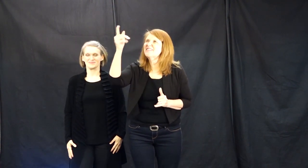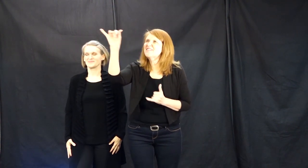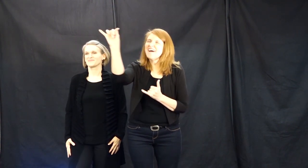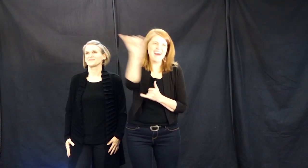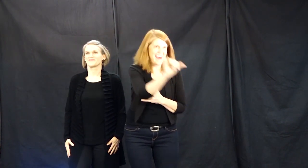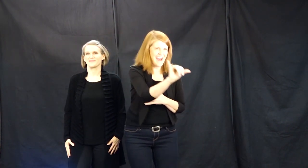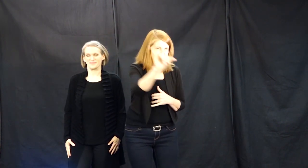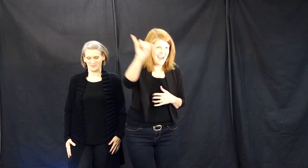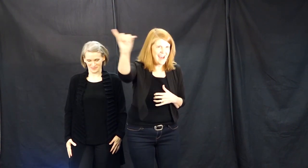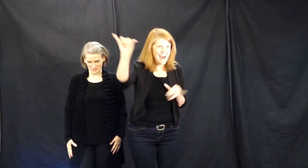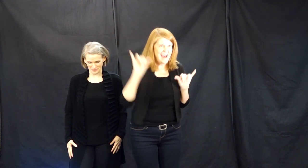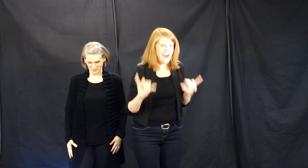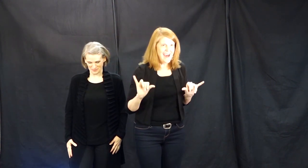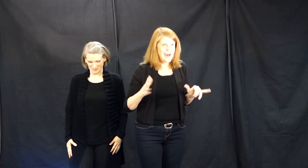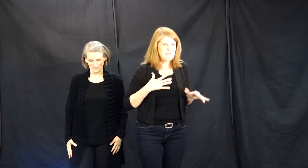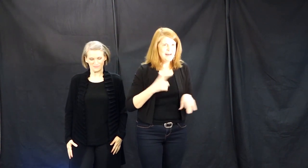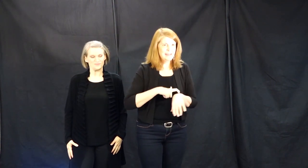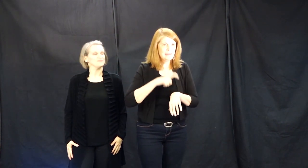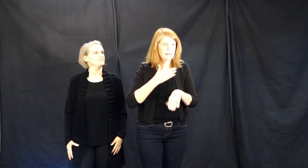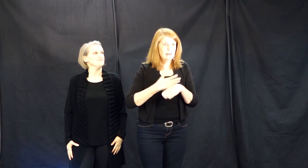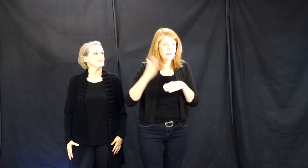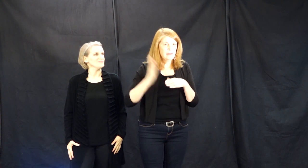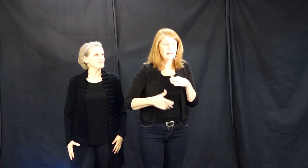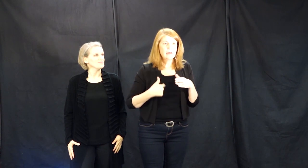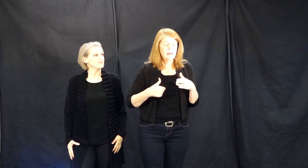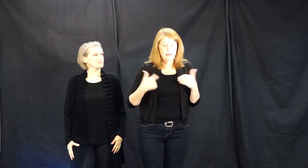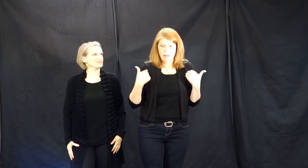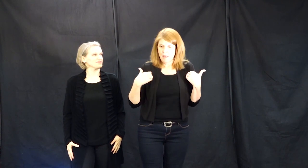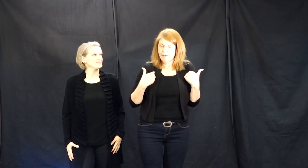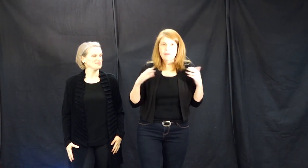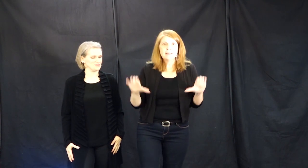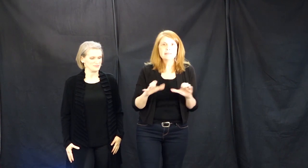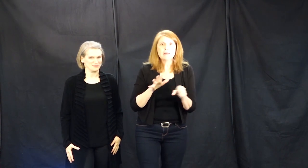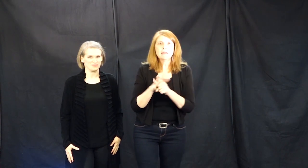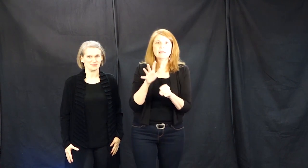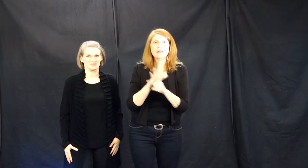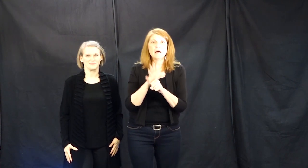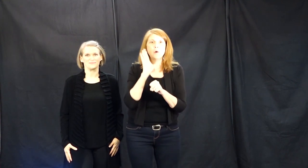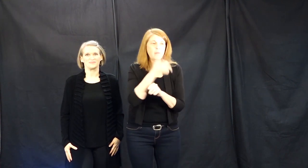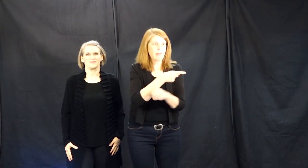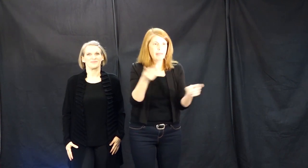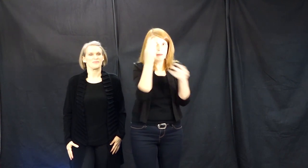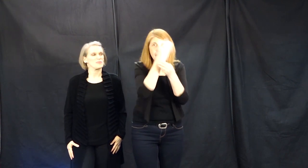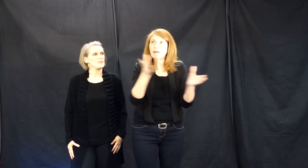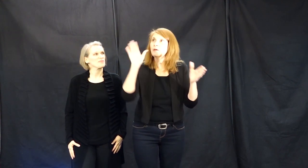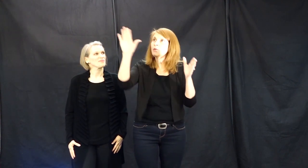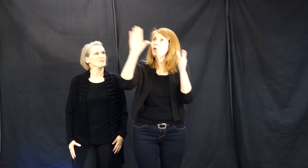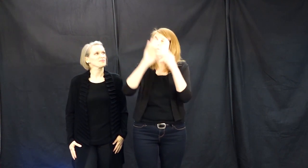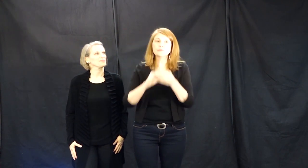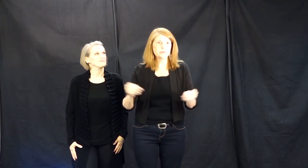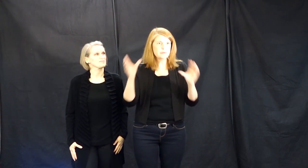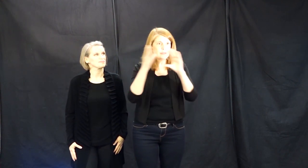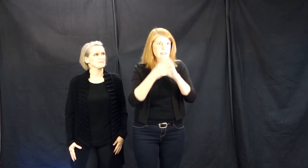time. And when my time is up, have I done enough? Will they tell your